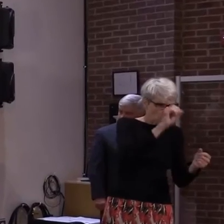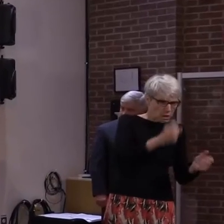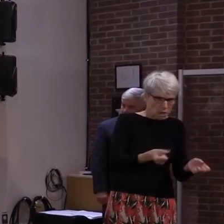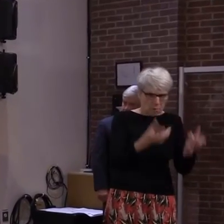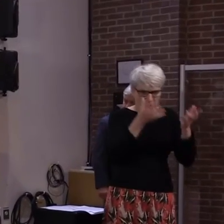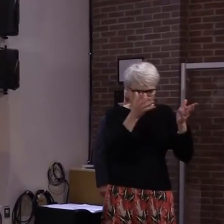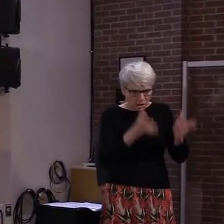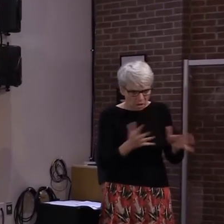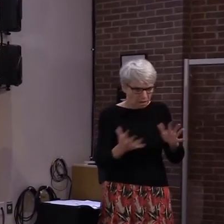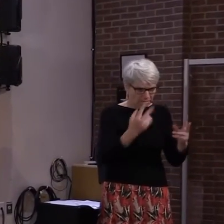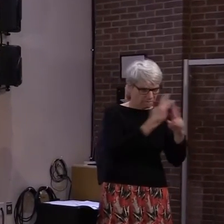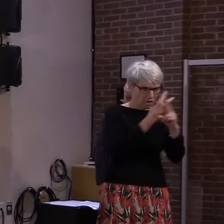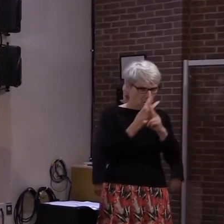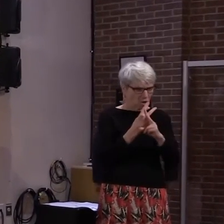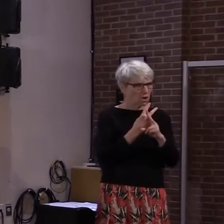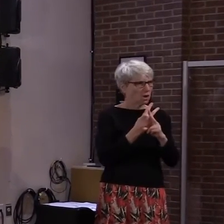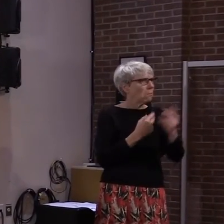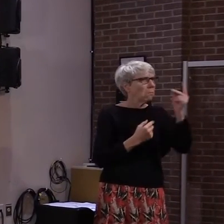do that.